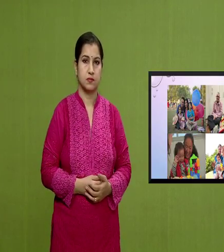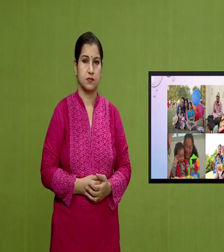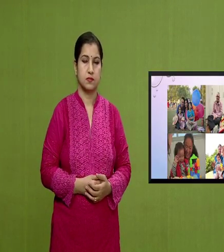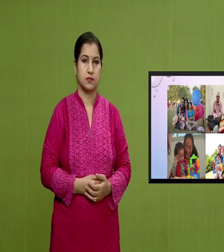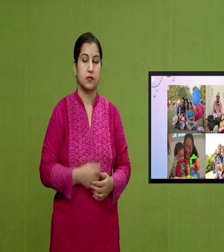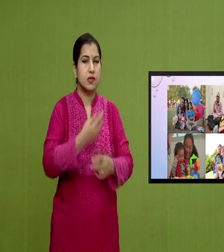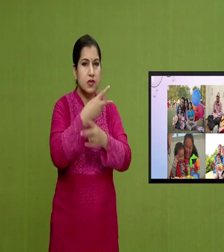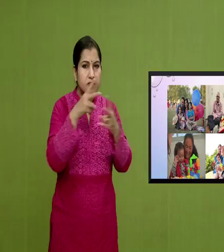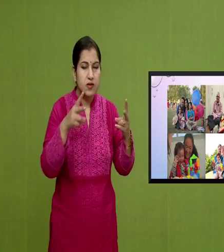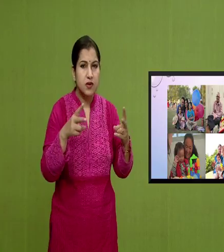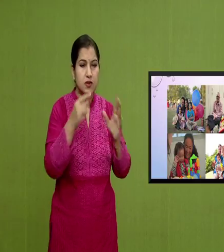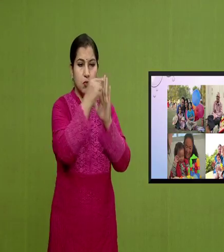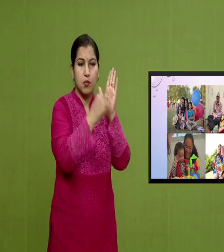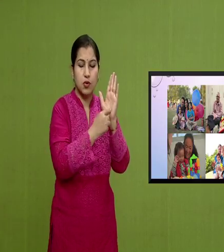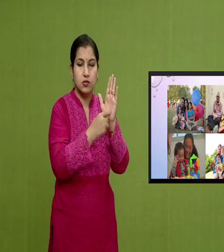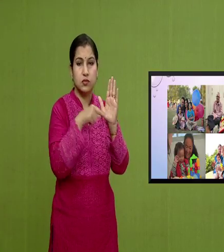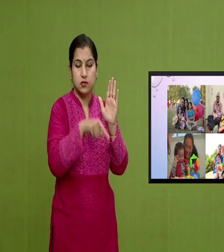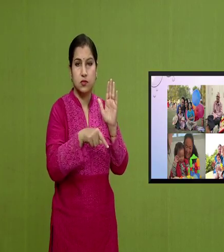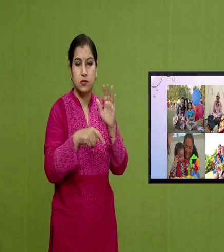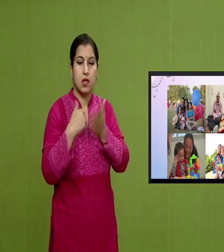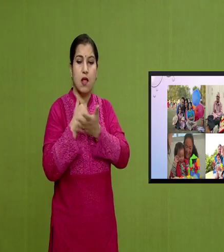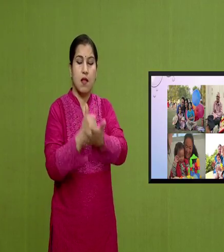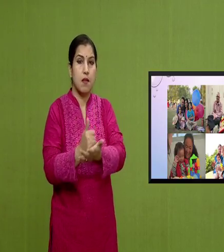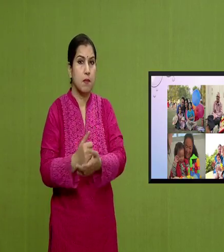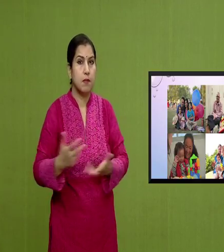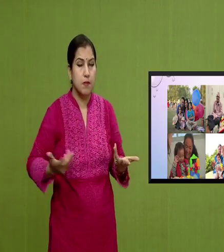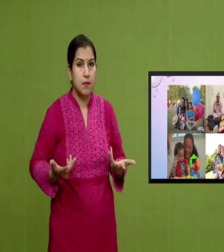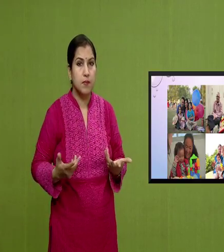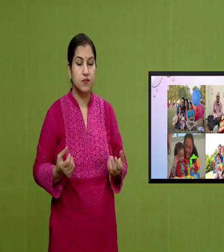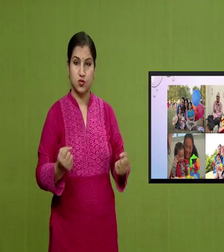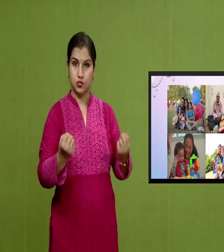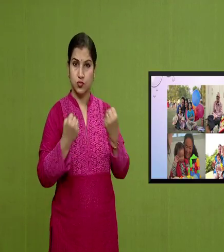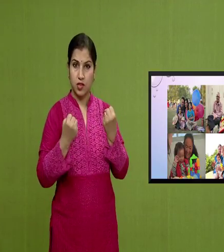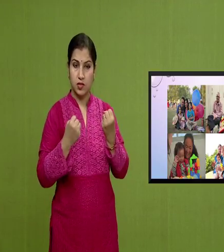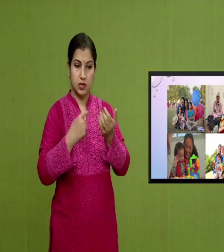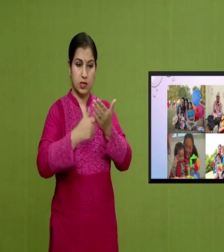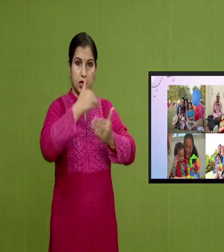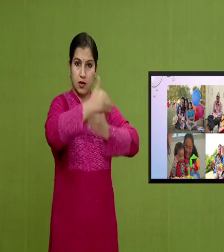Various factors that contribute in strengthening the relationship are